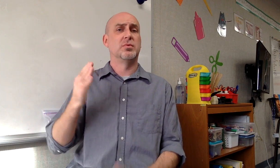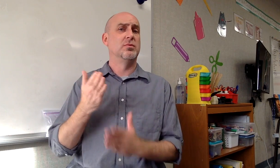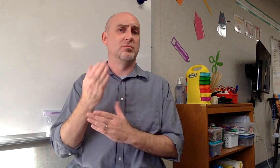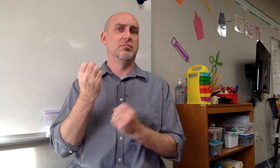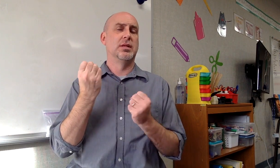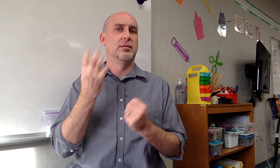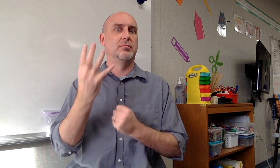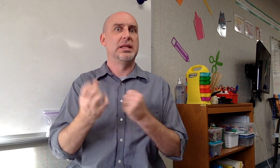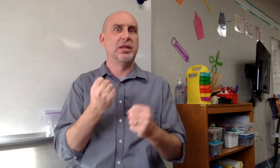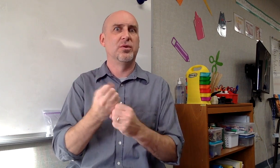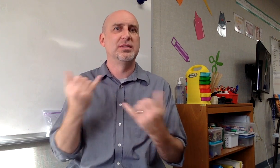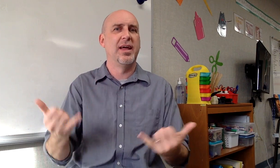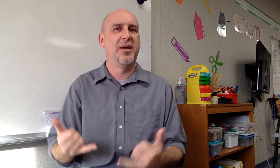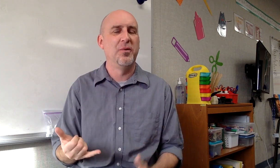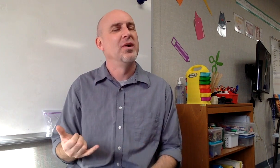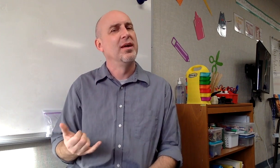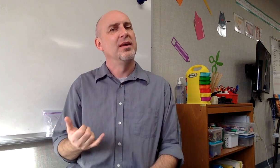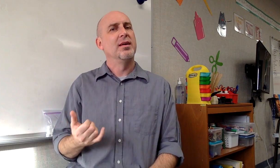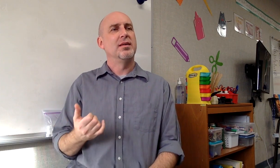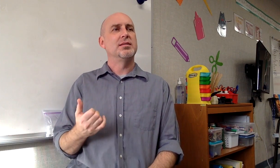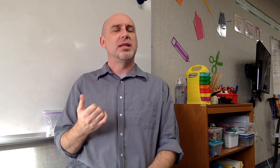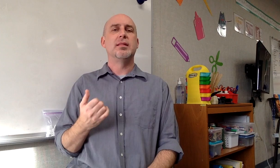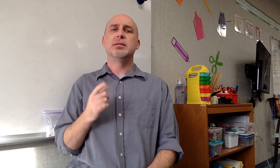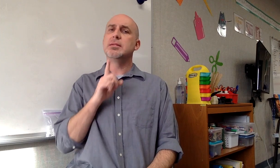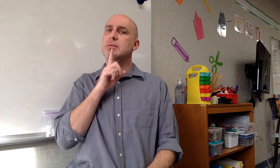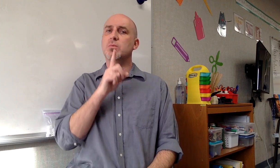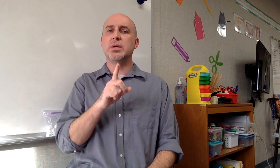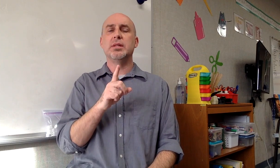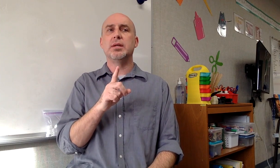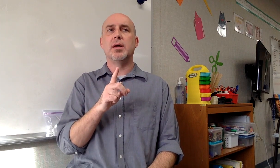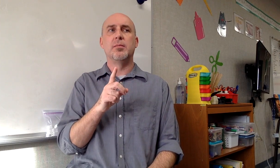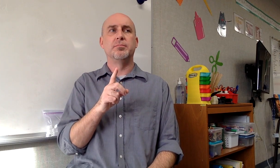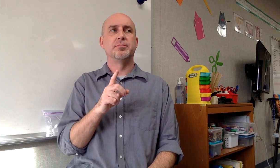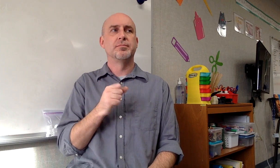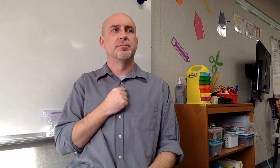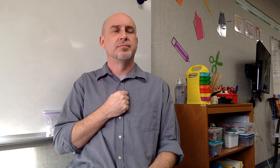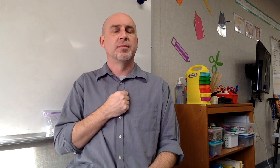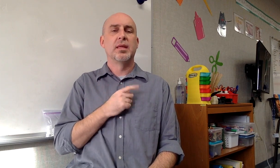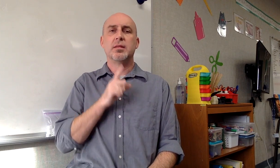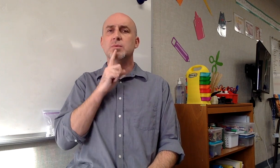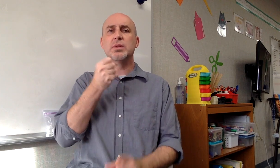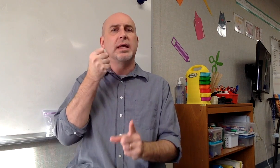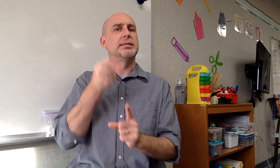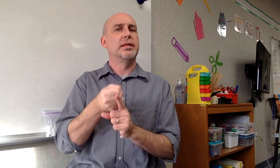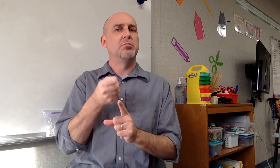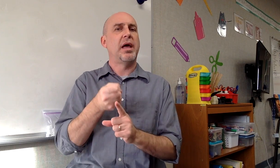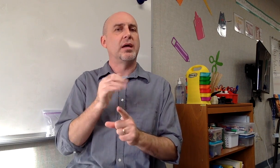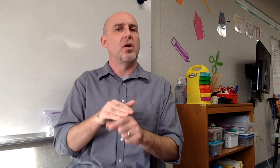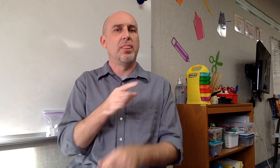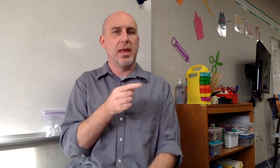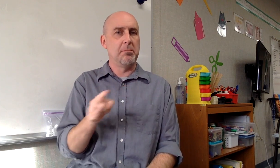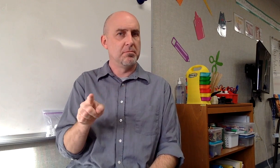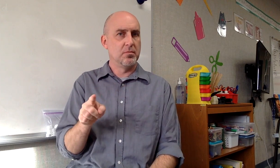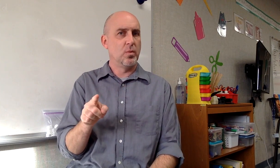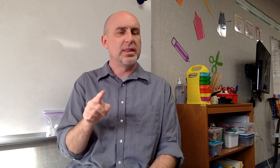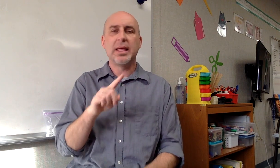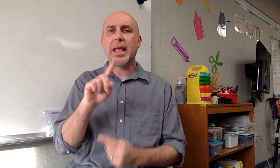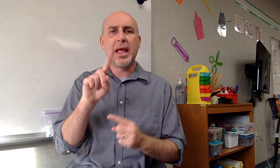through many years now is that this really has an impact on them when they